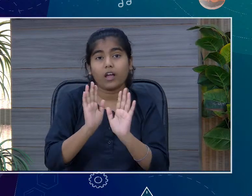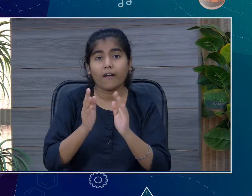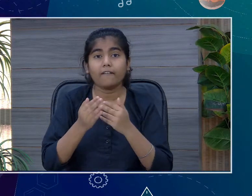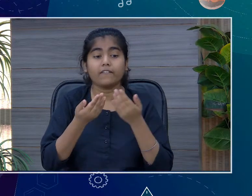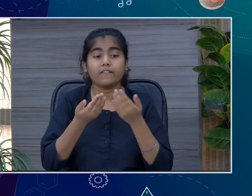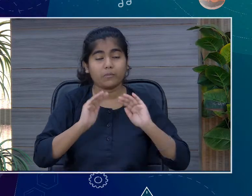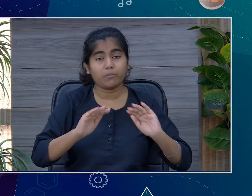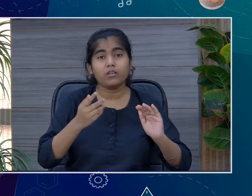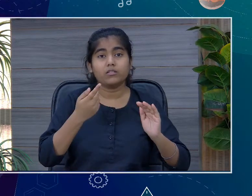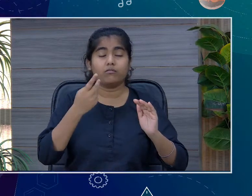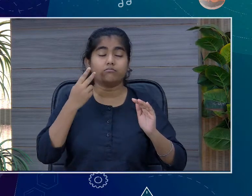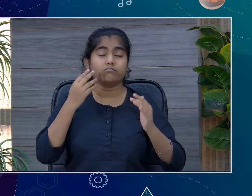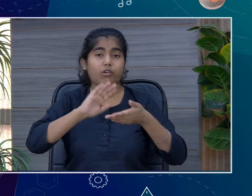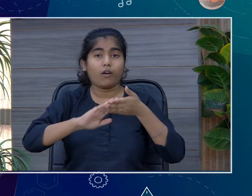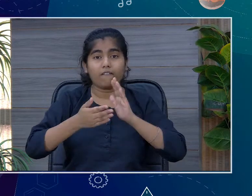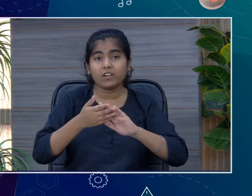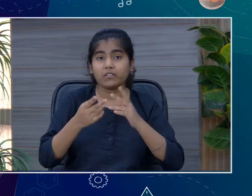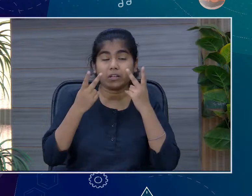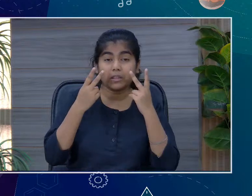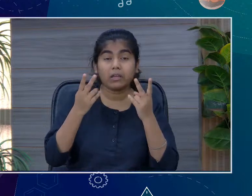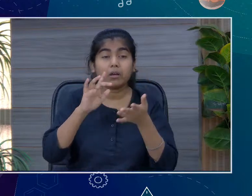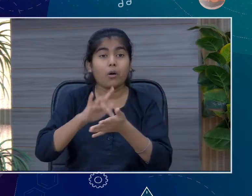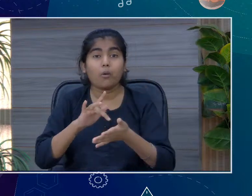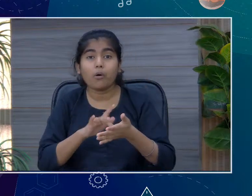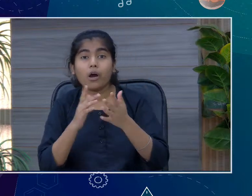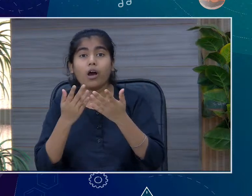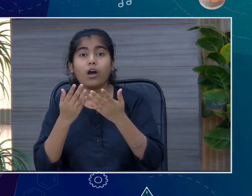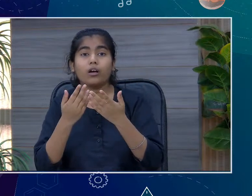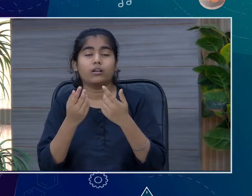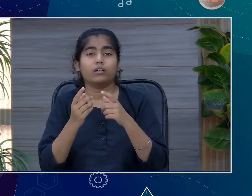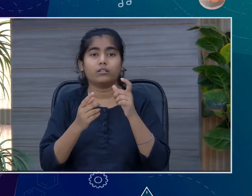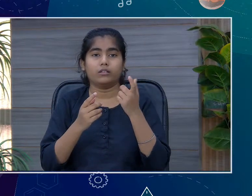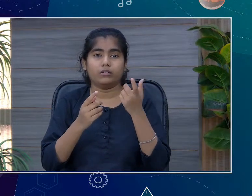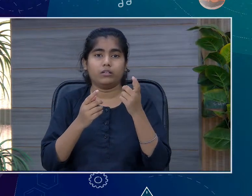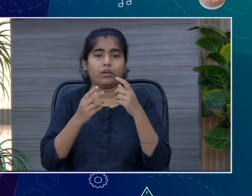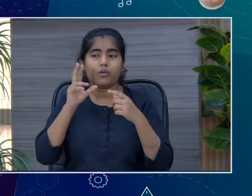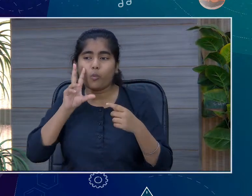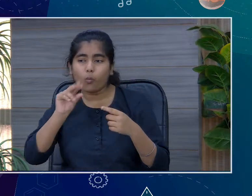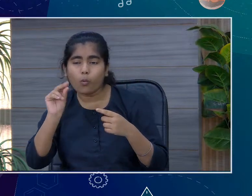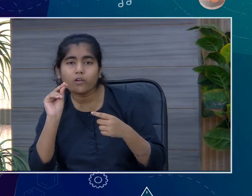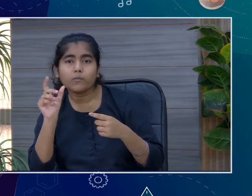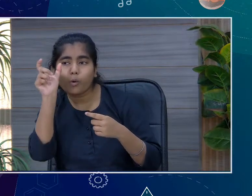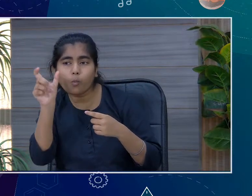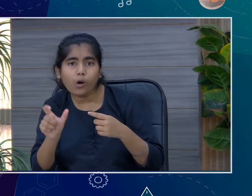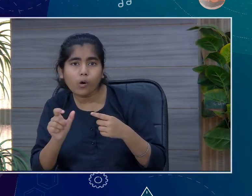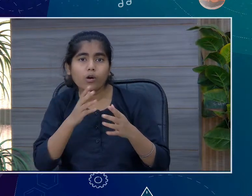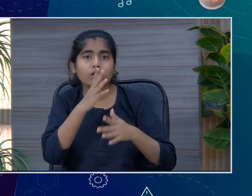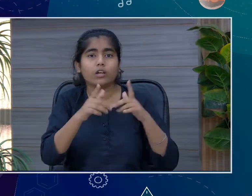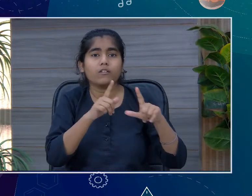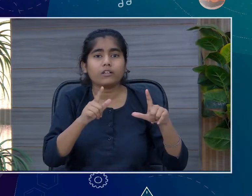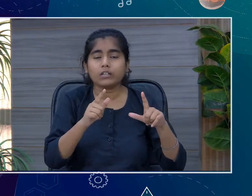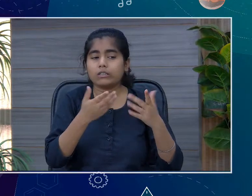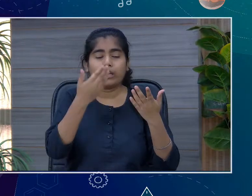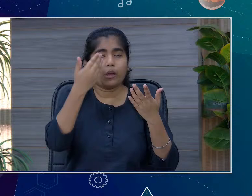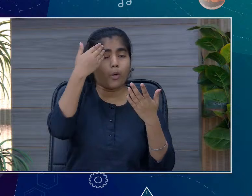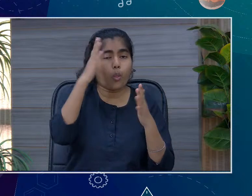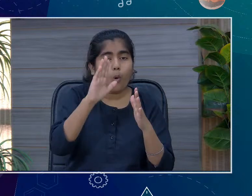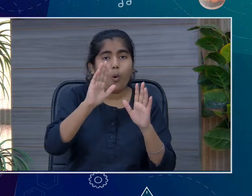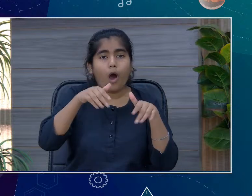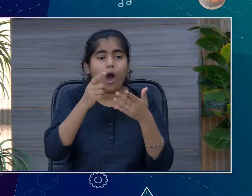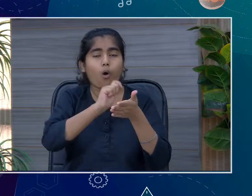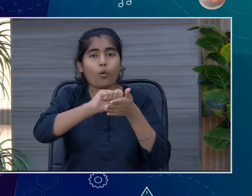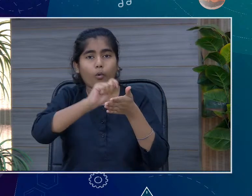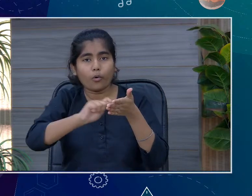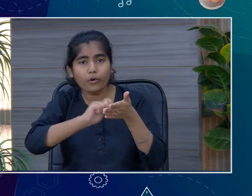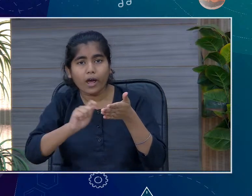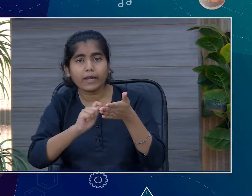where children face, where they are knowing a word first of the spoken language, then knowing how to write grammatical sentences in